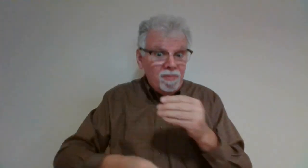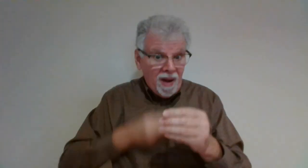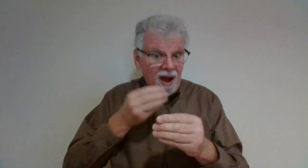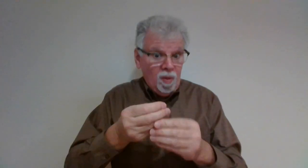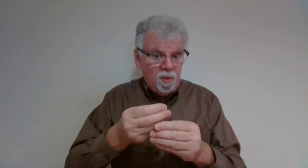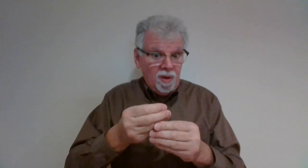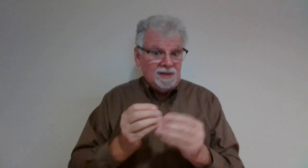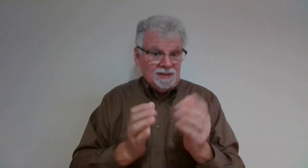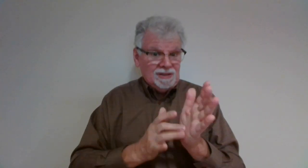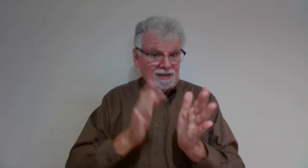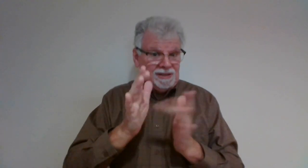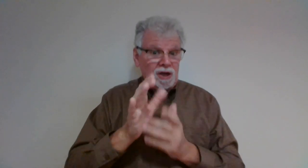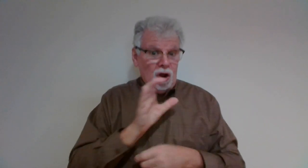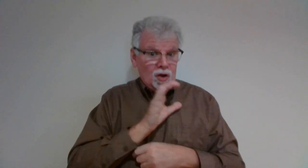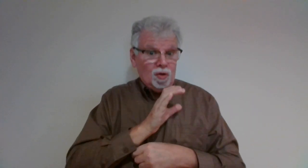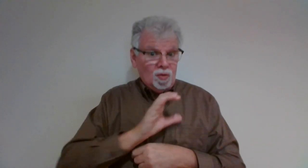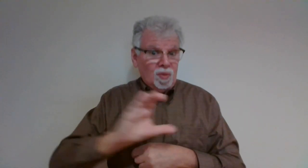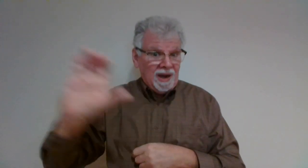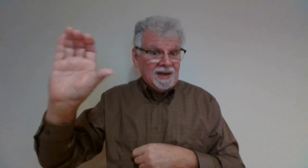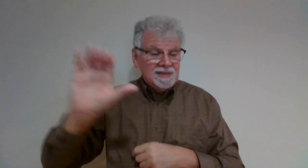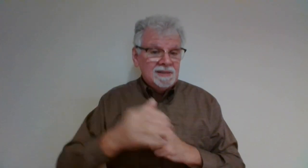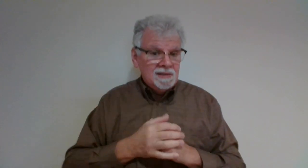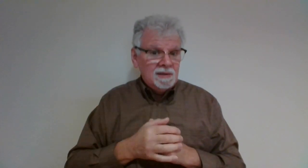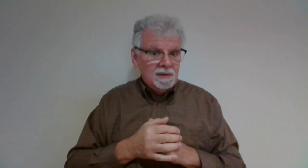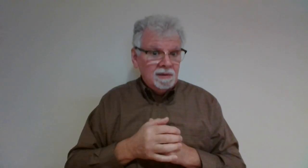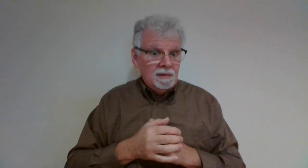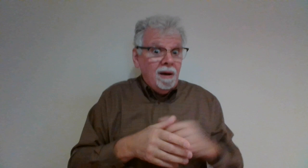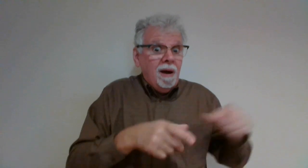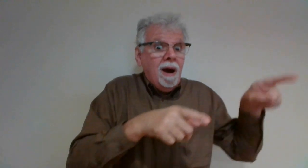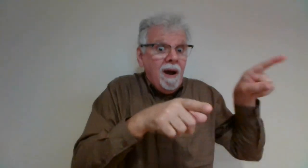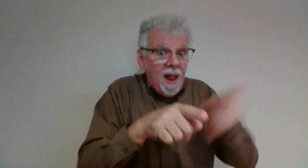According to the revelation of the mystery.